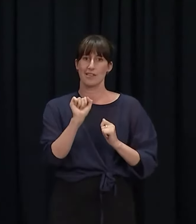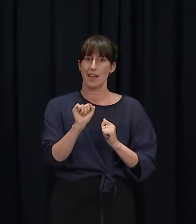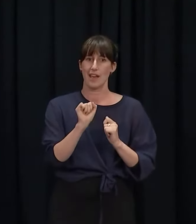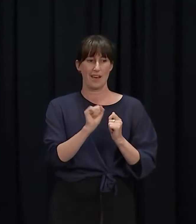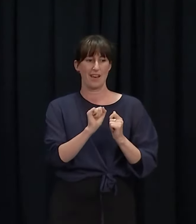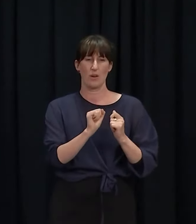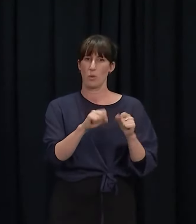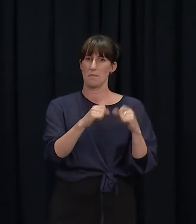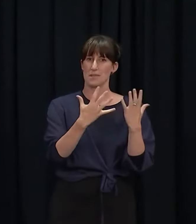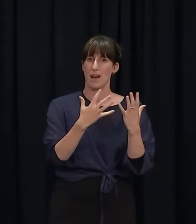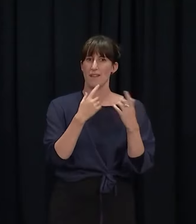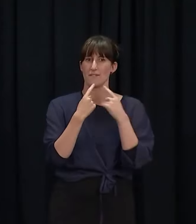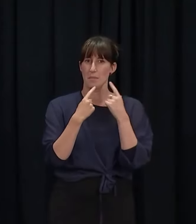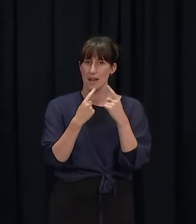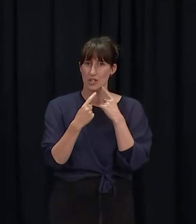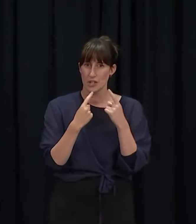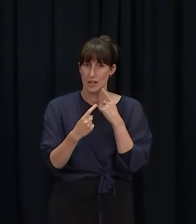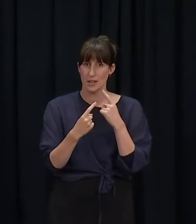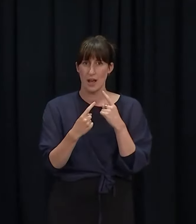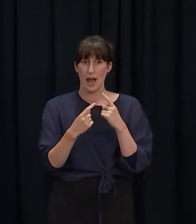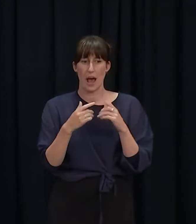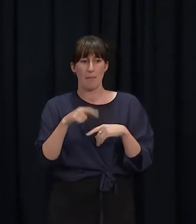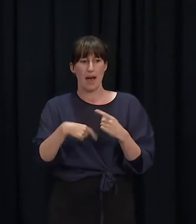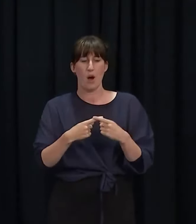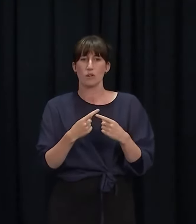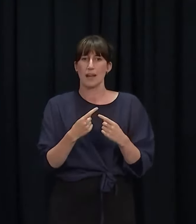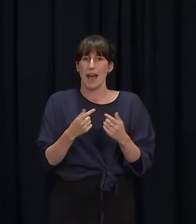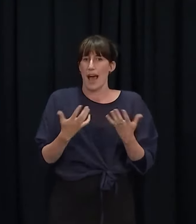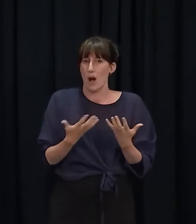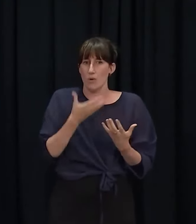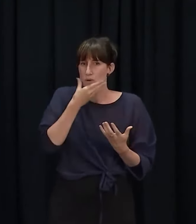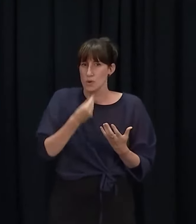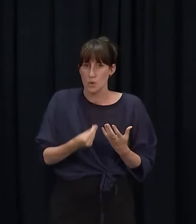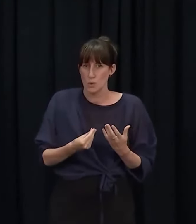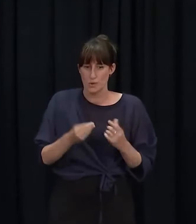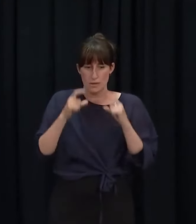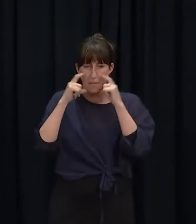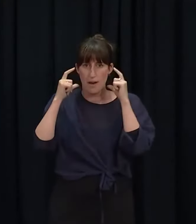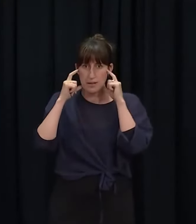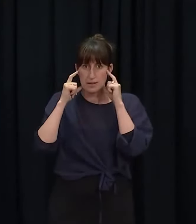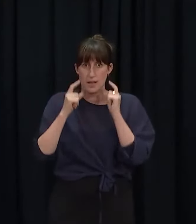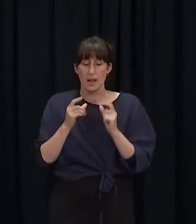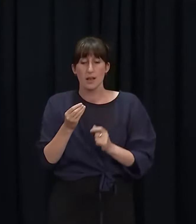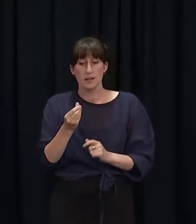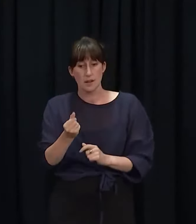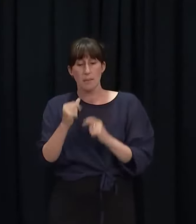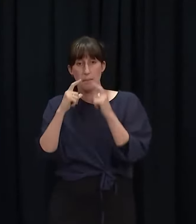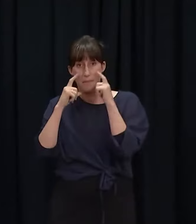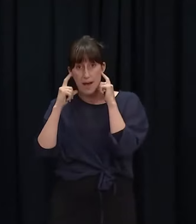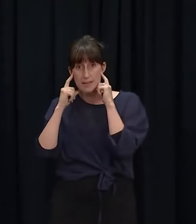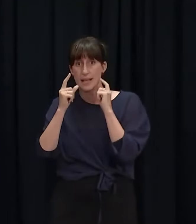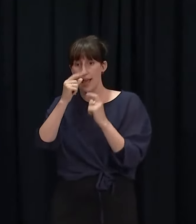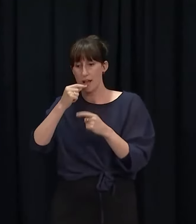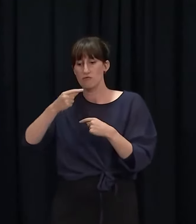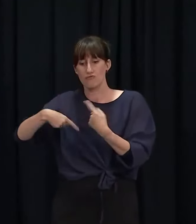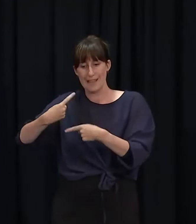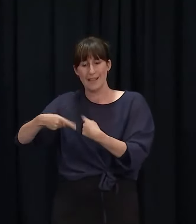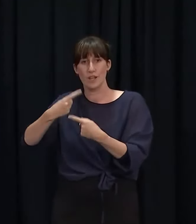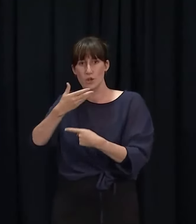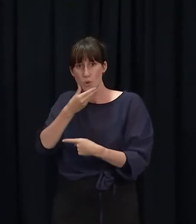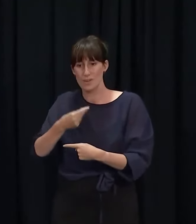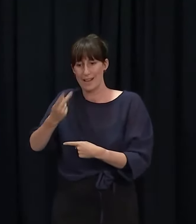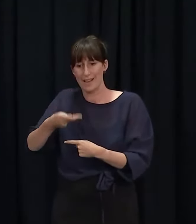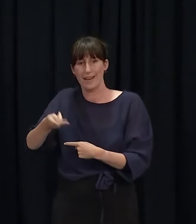to safely reuse masks, for instance, because it is possible to reuse many masks safely if done properly and ensure